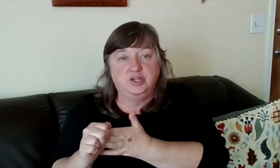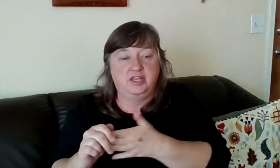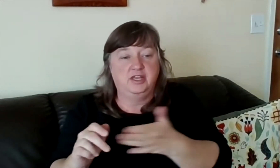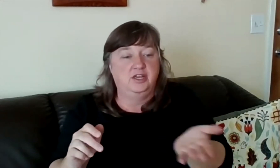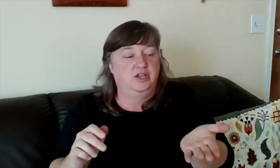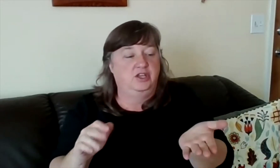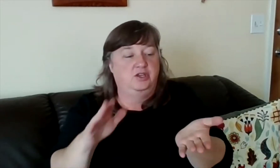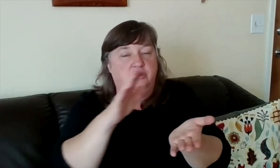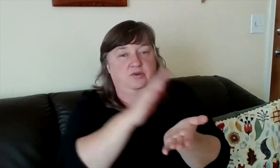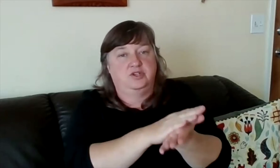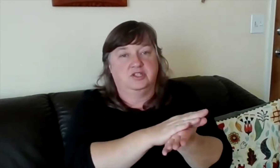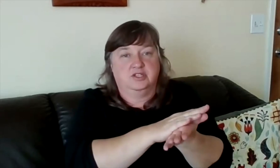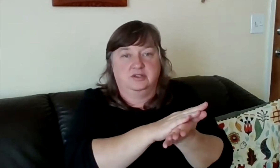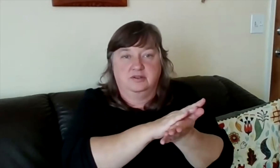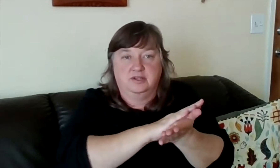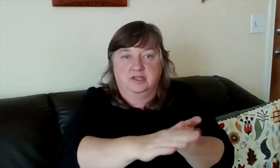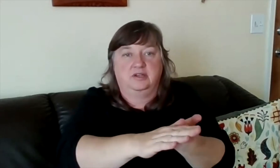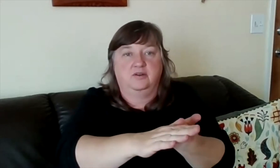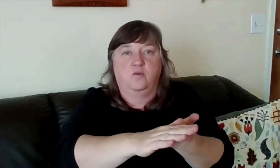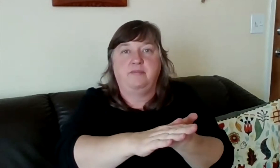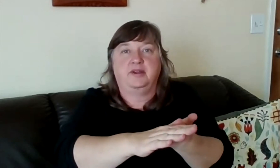dirty, you just wipe it.